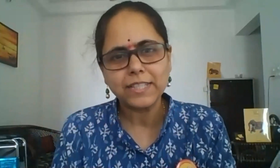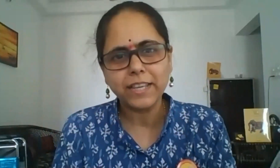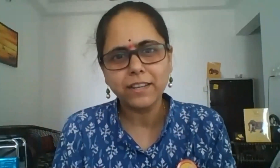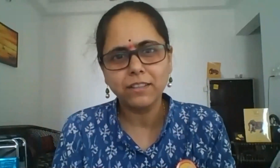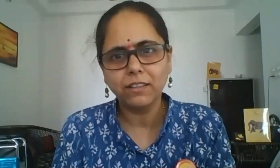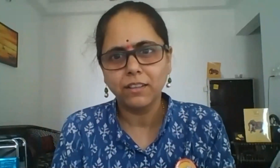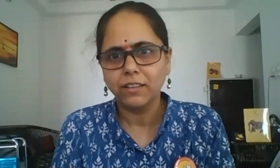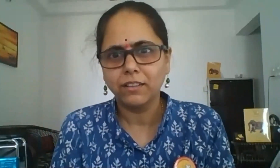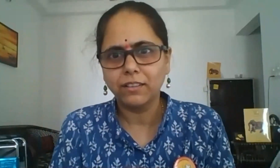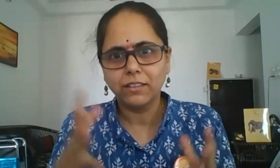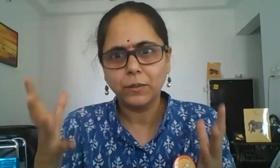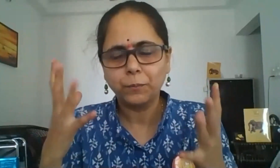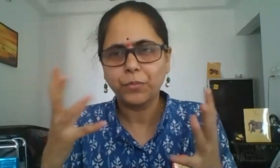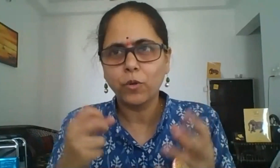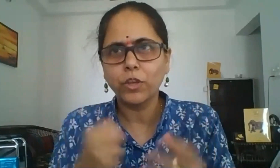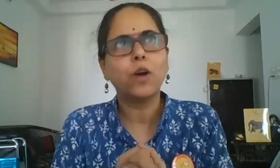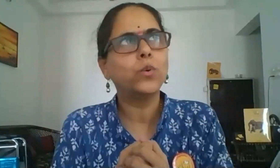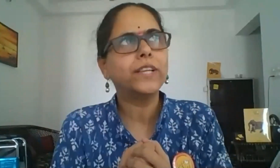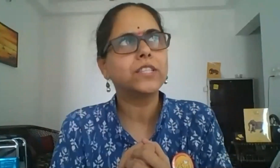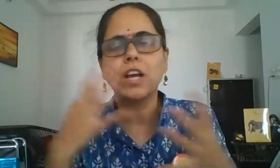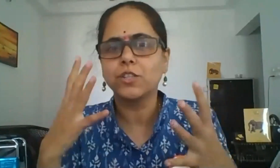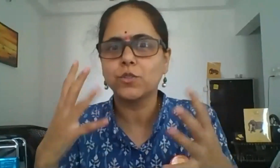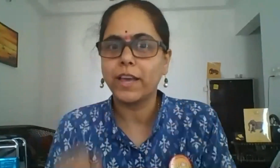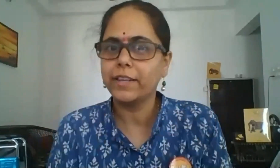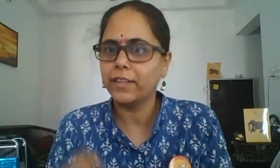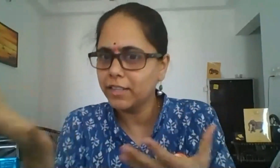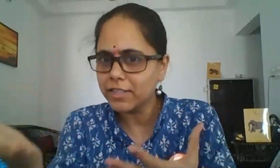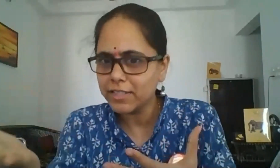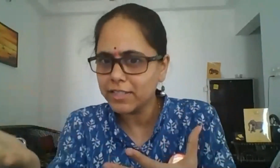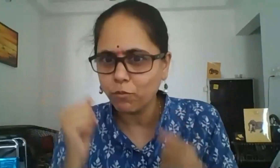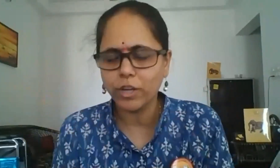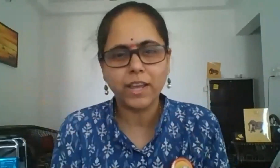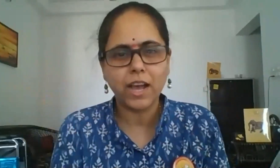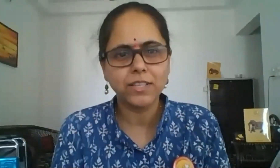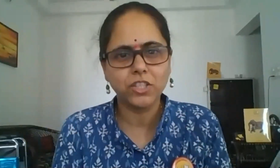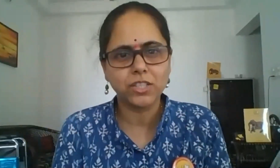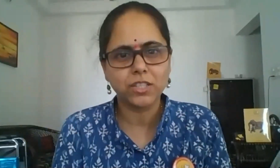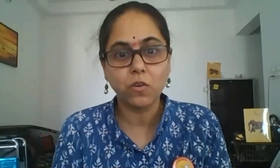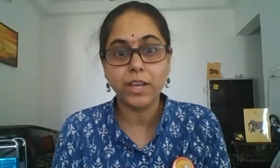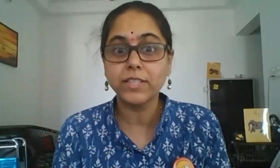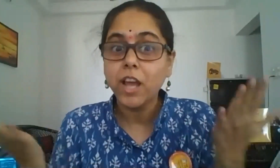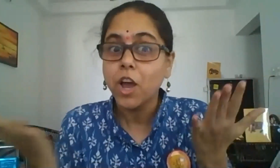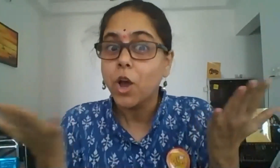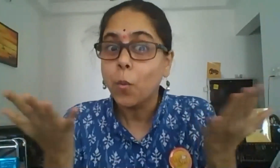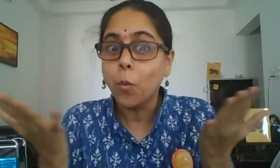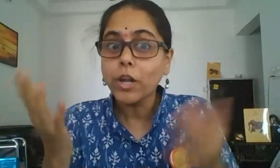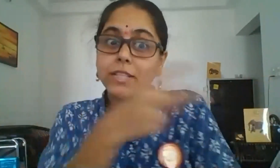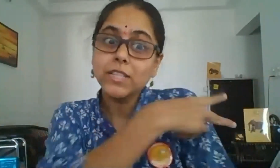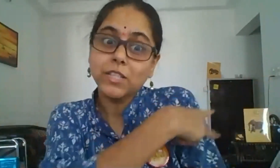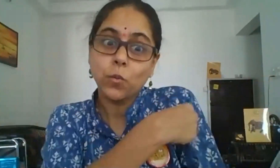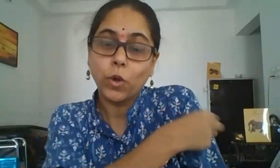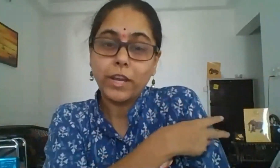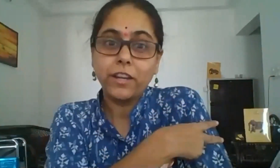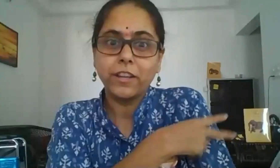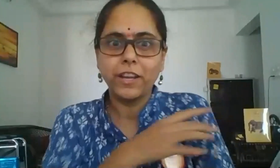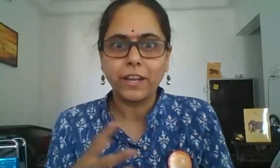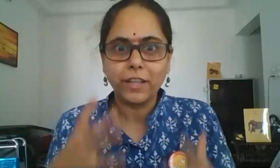said, okay, how do I start? So I did the same what I asked just now. I said, what is volunteering? And that too